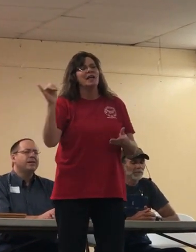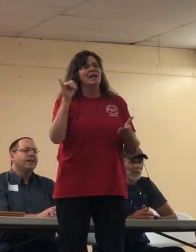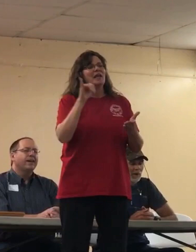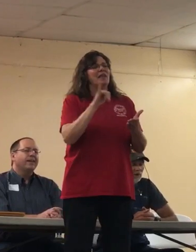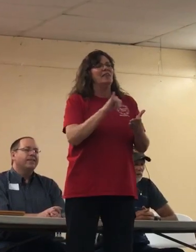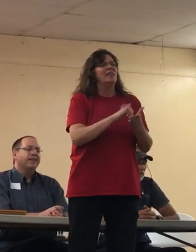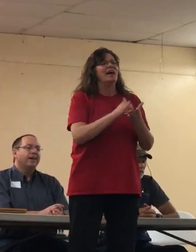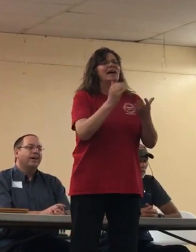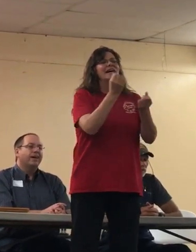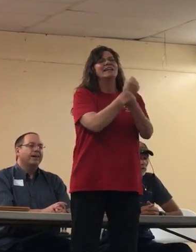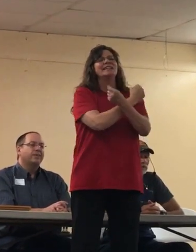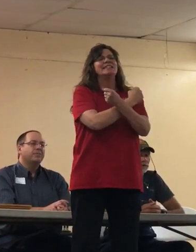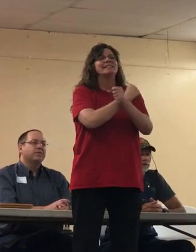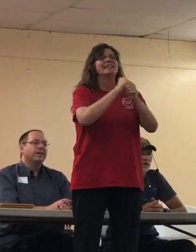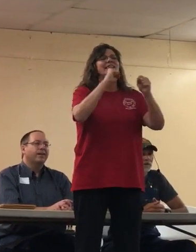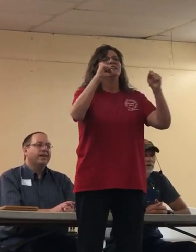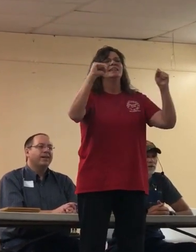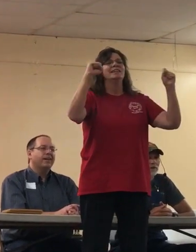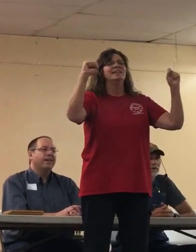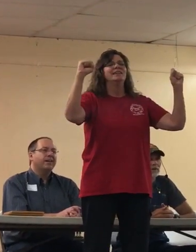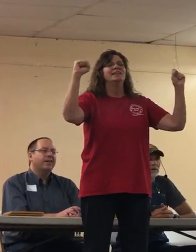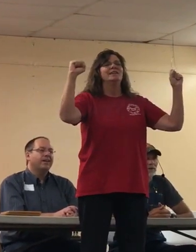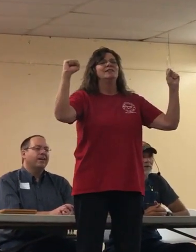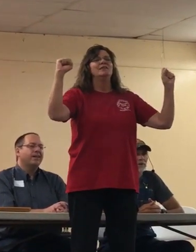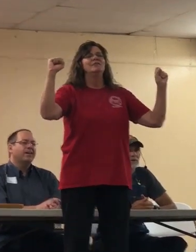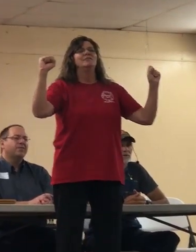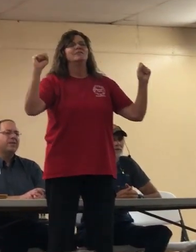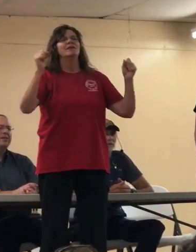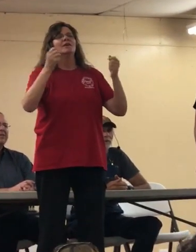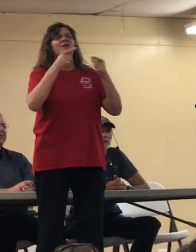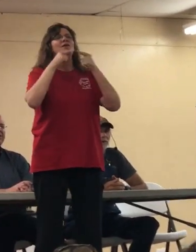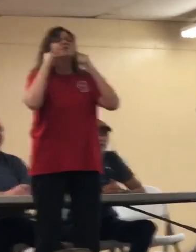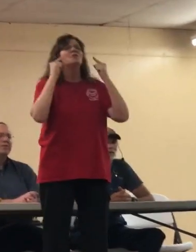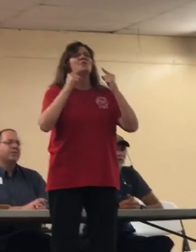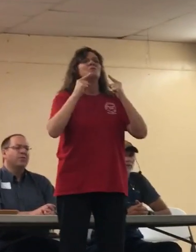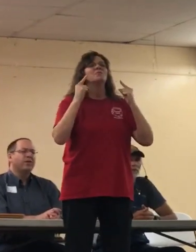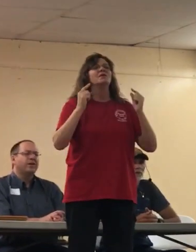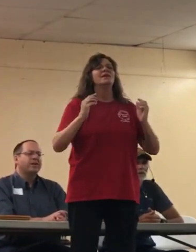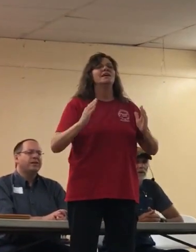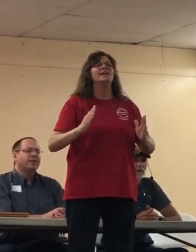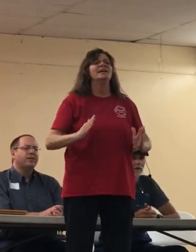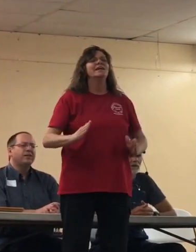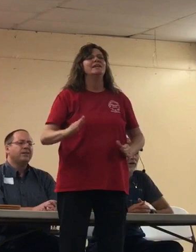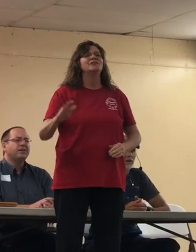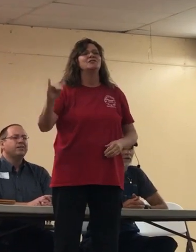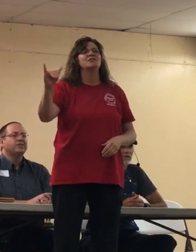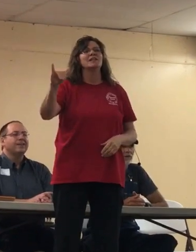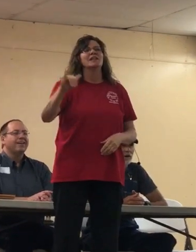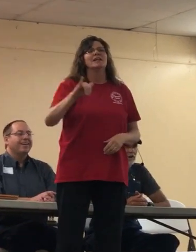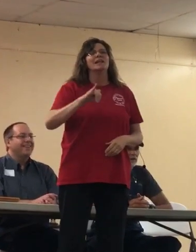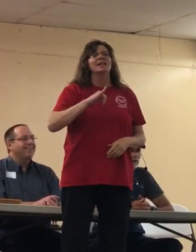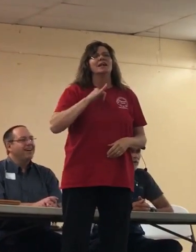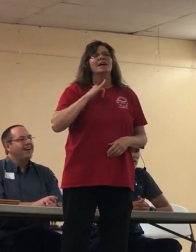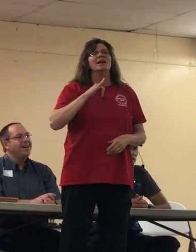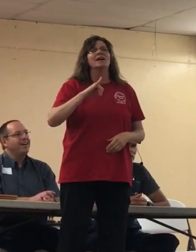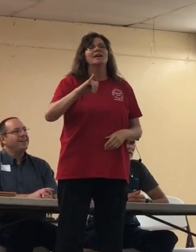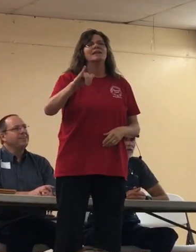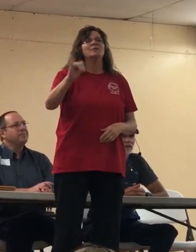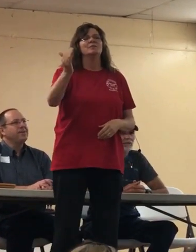And say how wretch